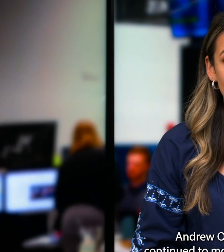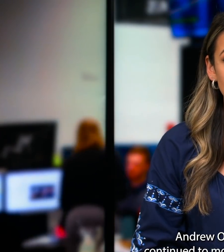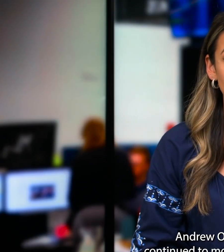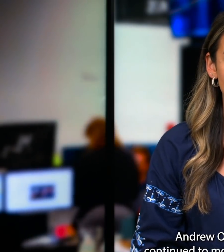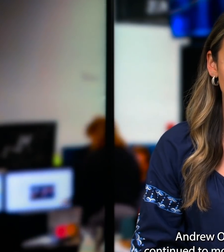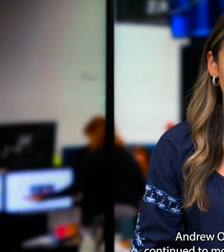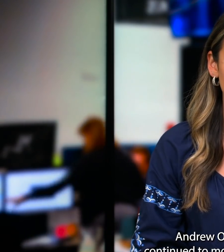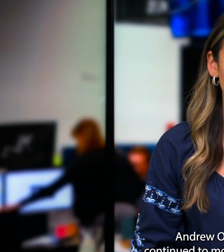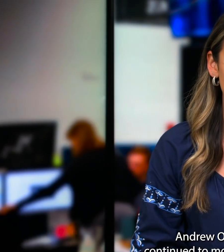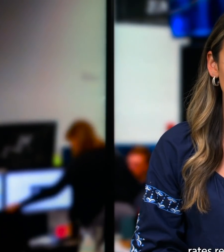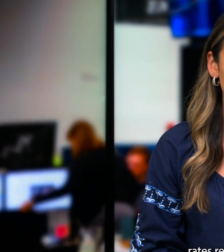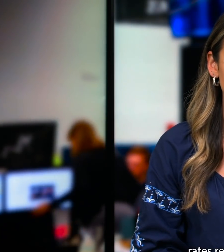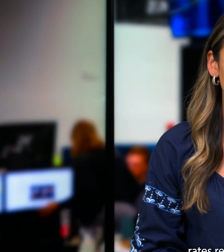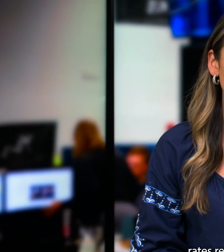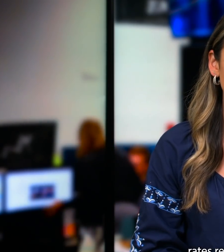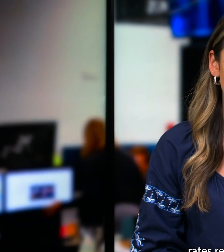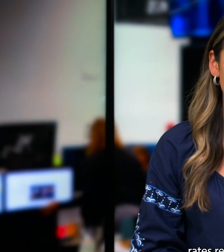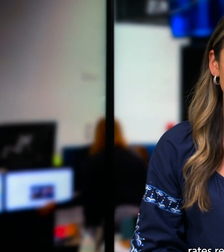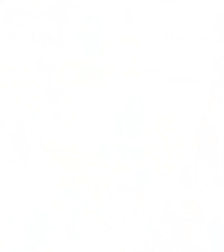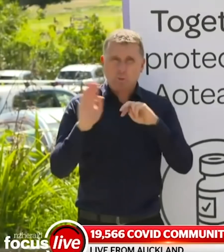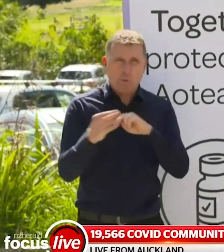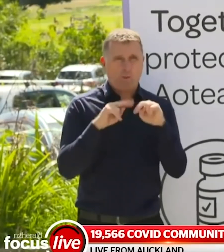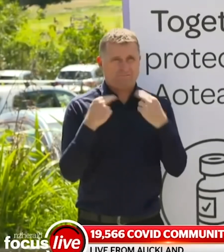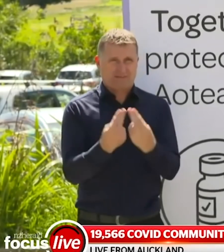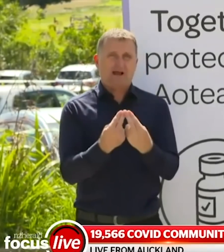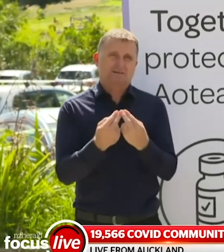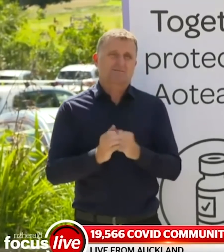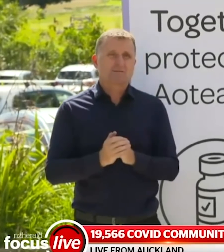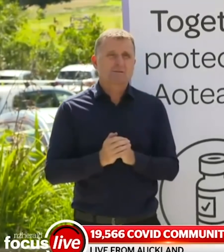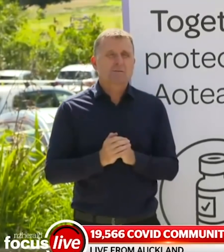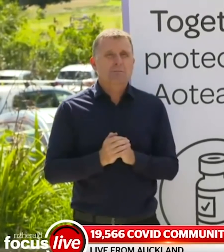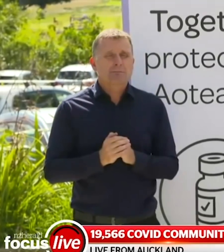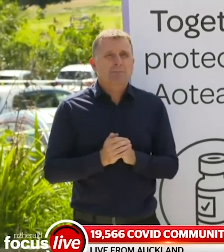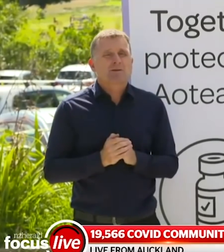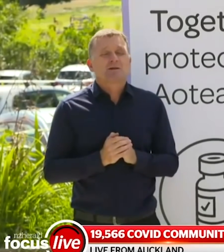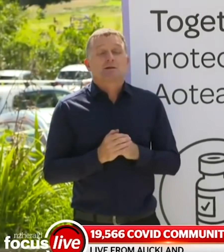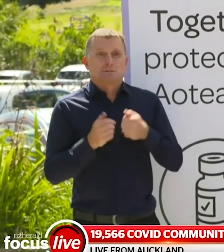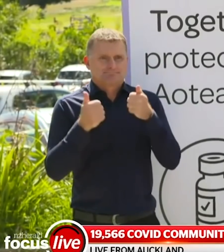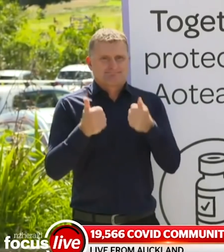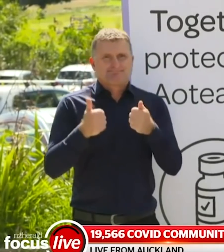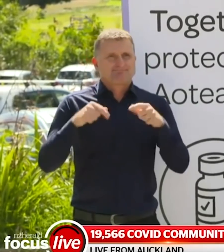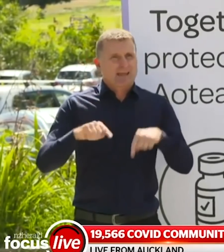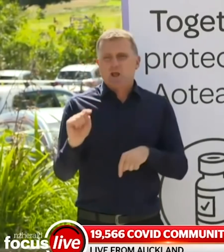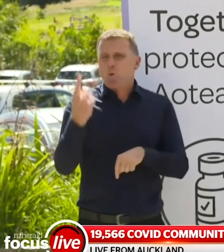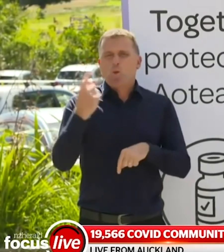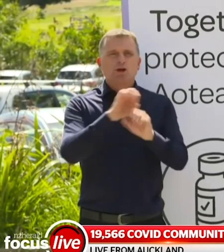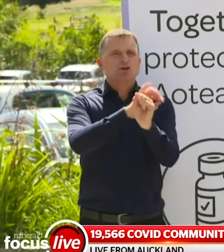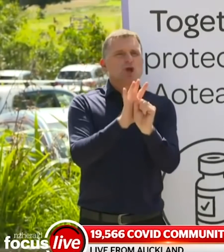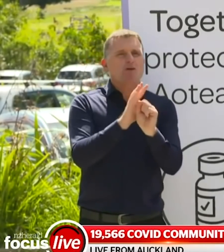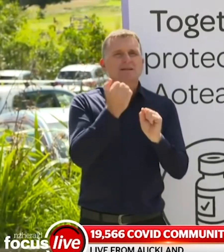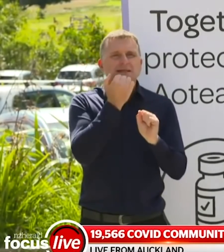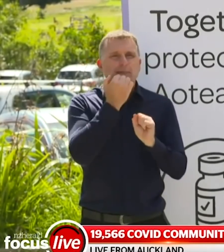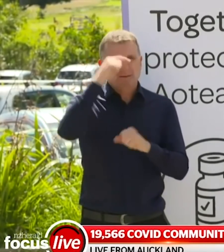to mount as hospitalisation rates remained high. While it's great to see the number of COVID cases decreasing in Auckland, we're not out of the